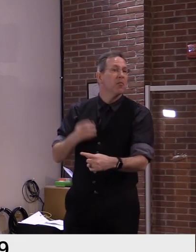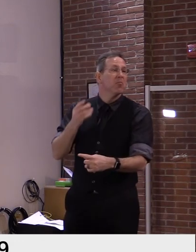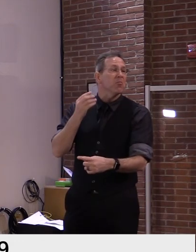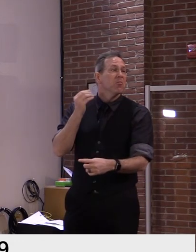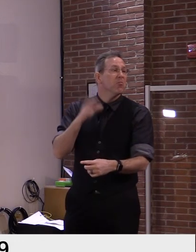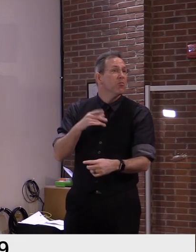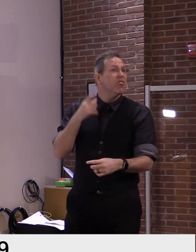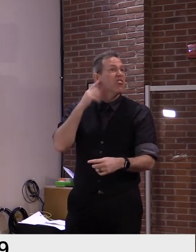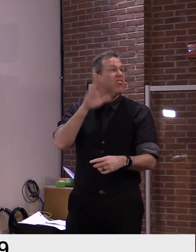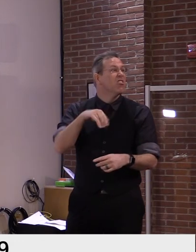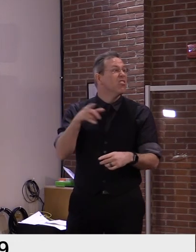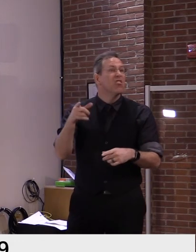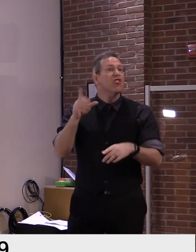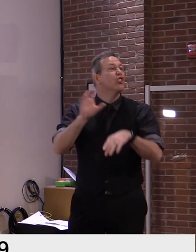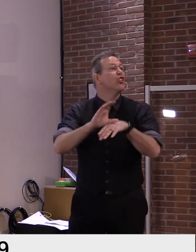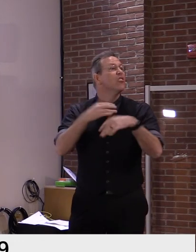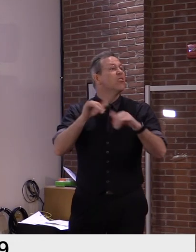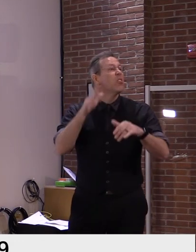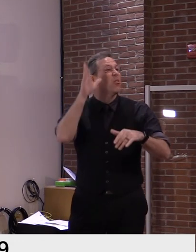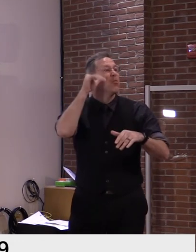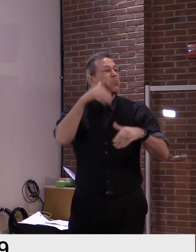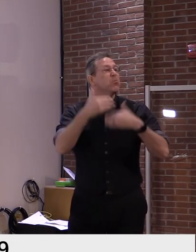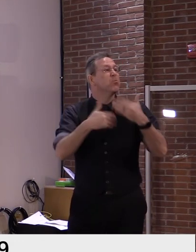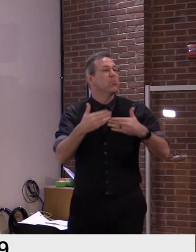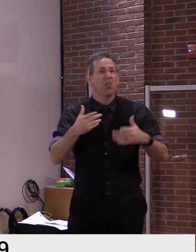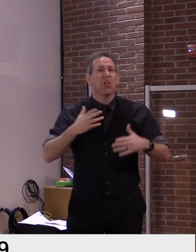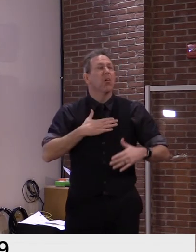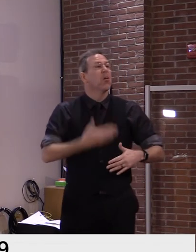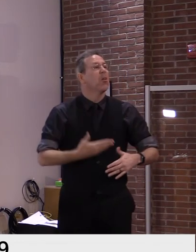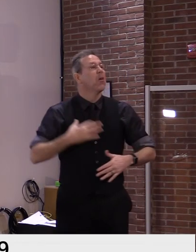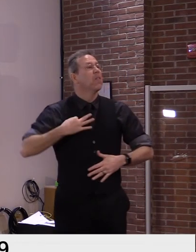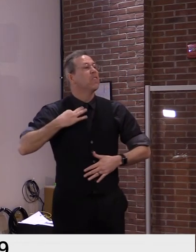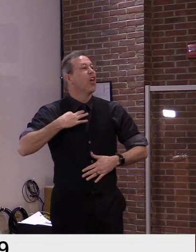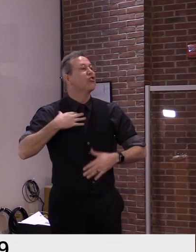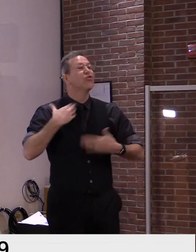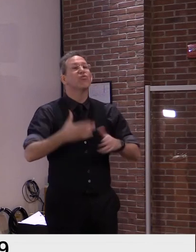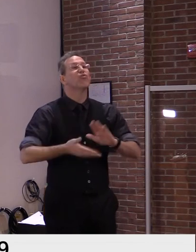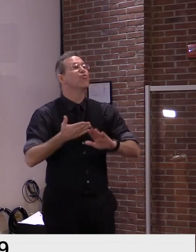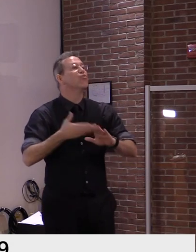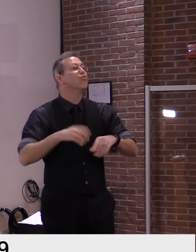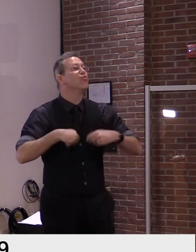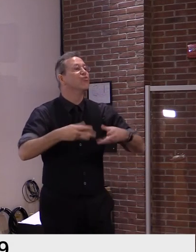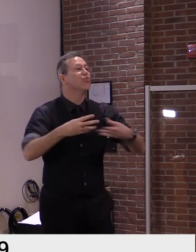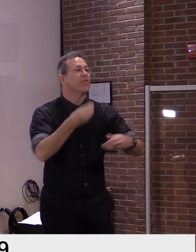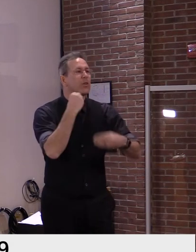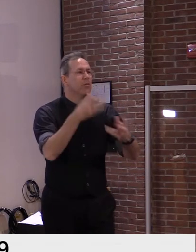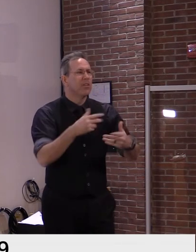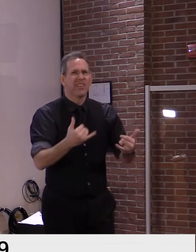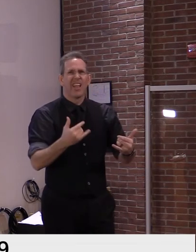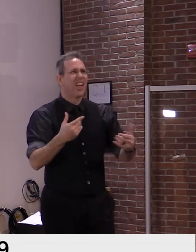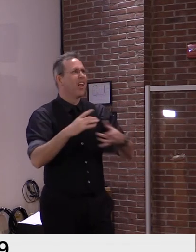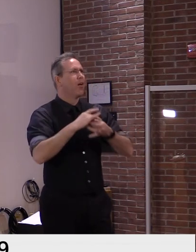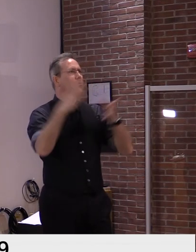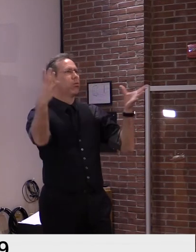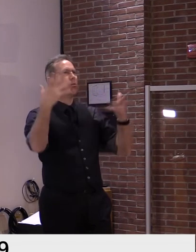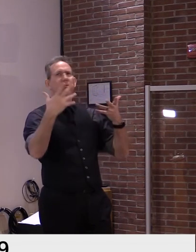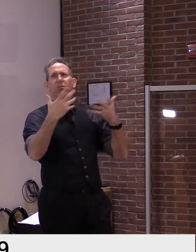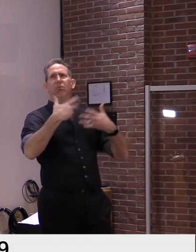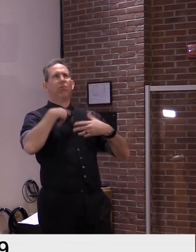volunteer, and they're sort of wondering, hey, we were doing a great job. What's up with that? Is there any chance that they can be worked back into the